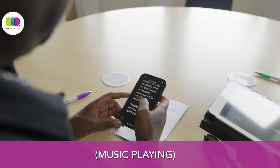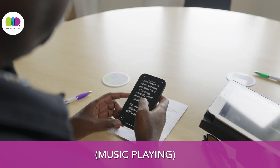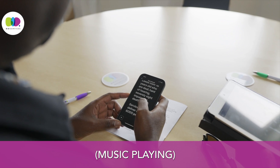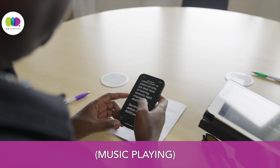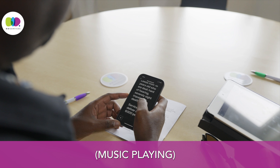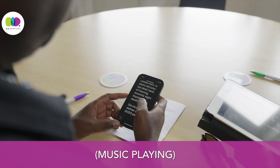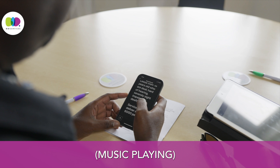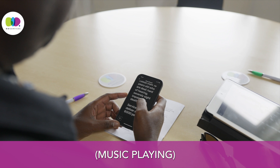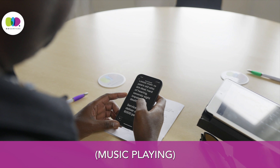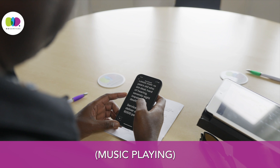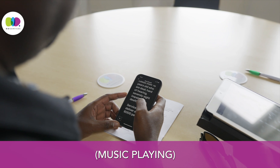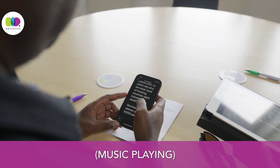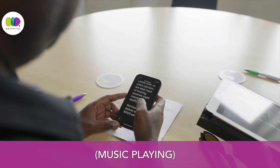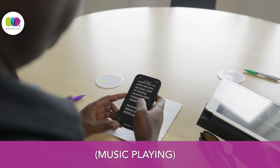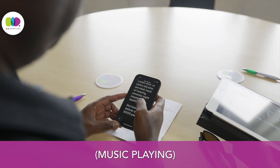Man using a phone with magnified text.